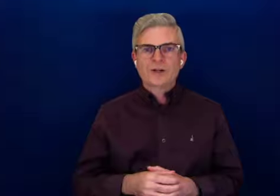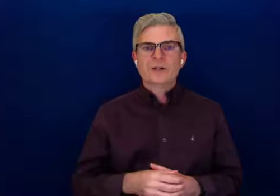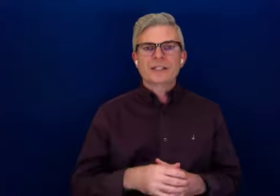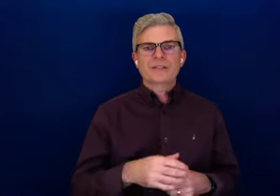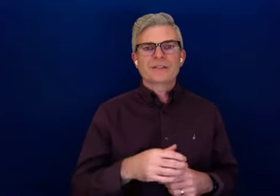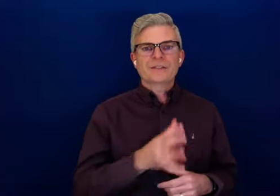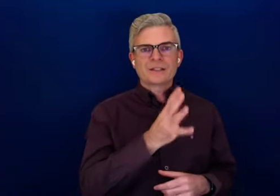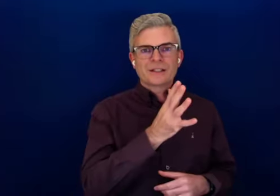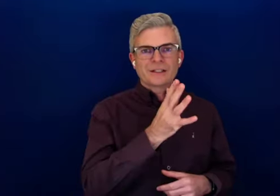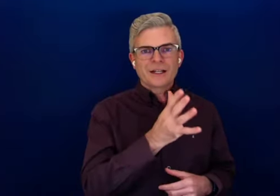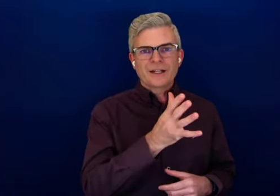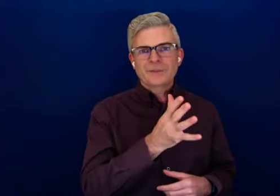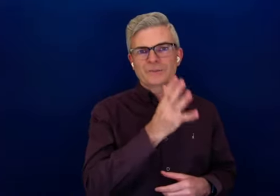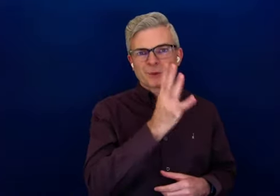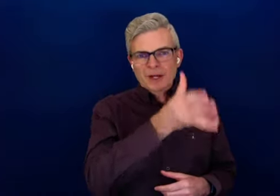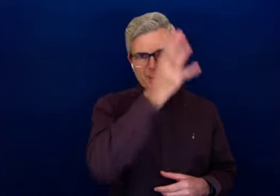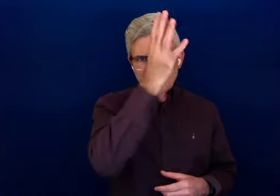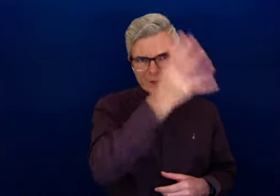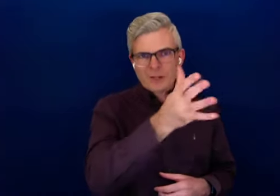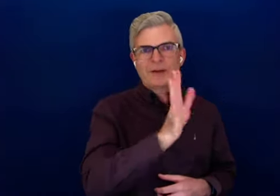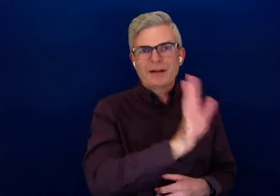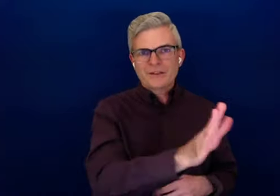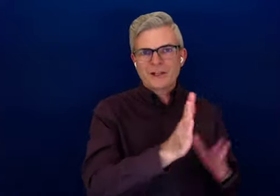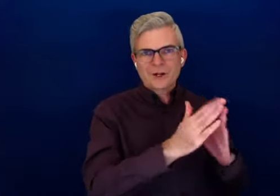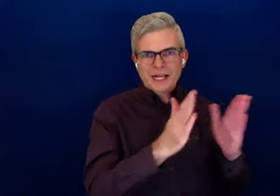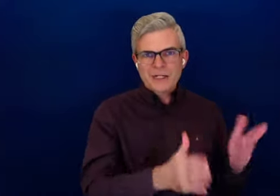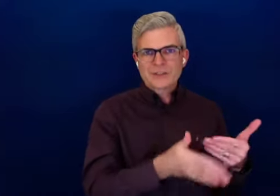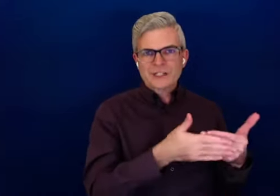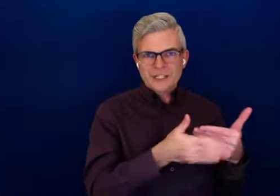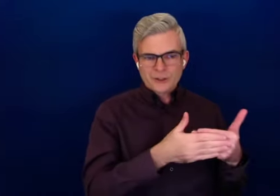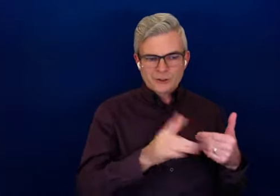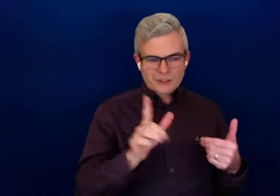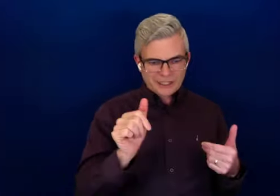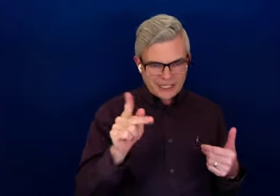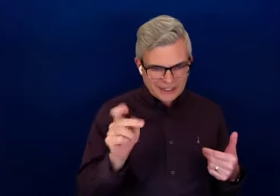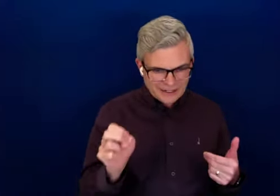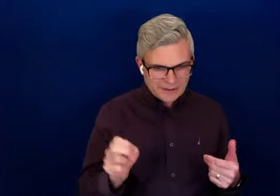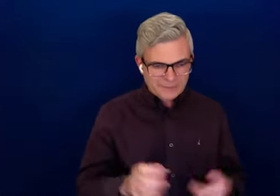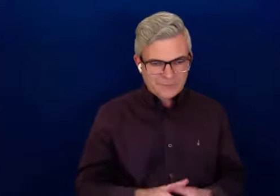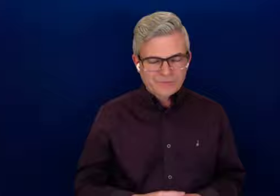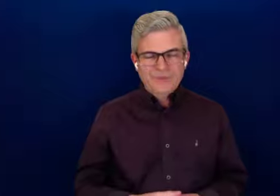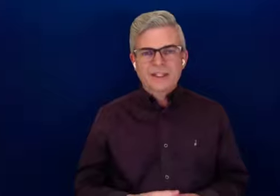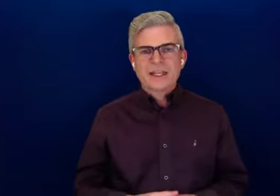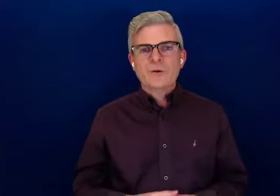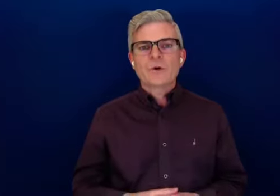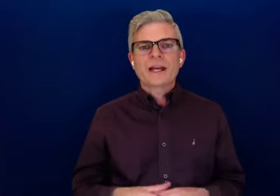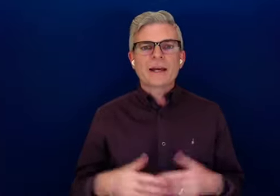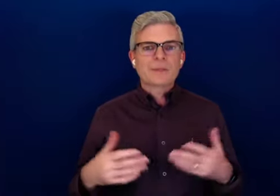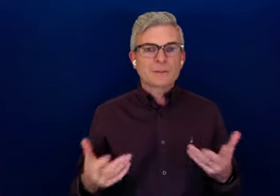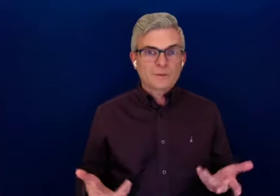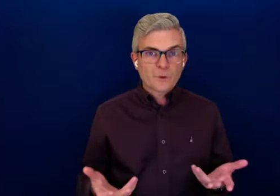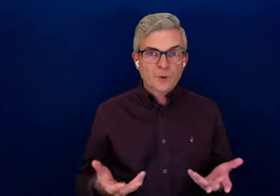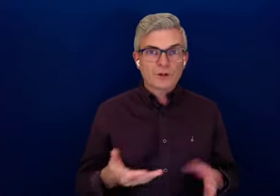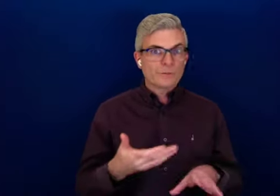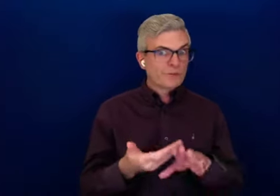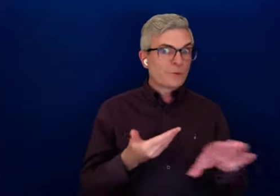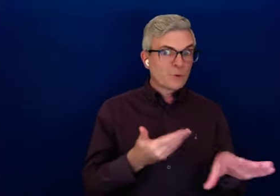where is grandma, grandpa, their house near lake, and what happened